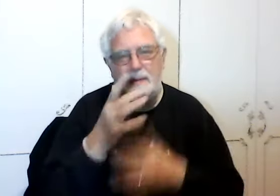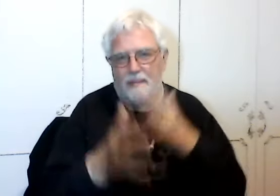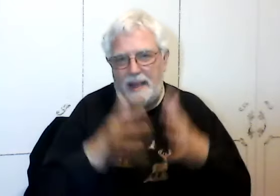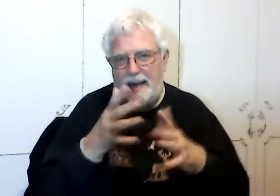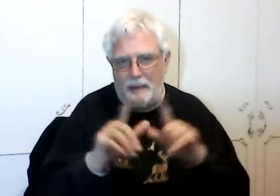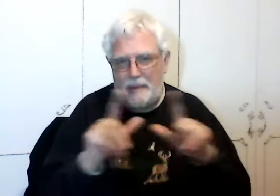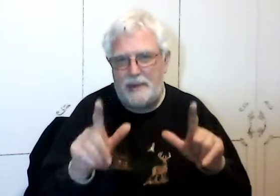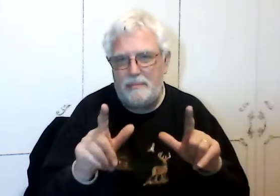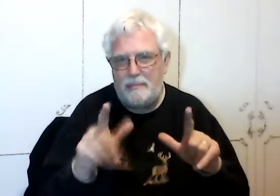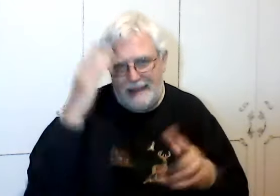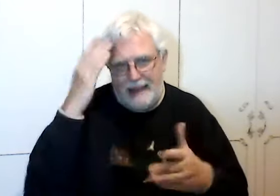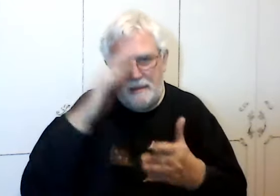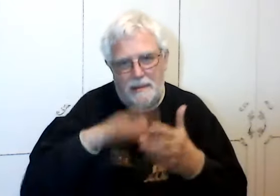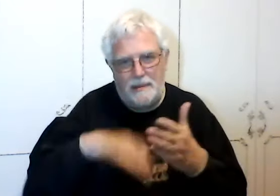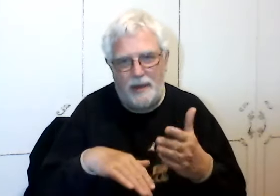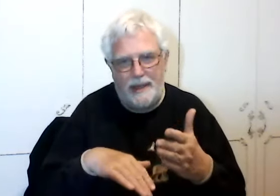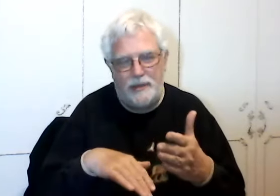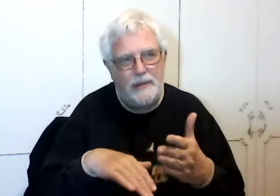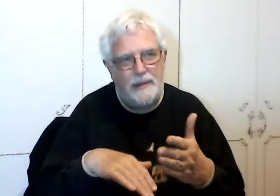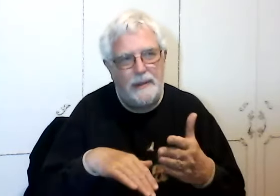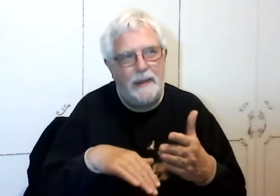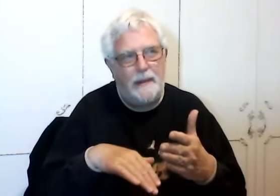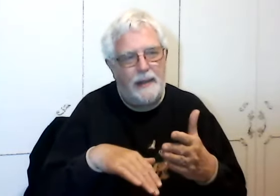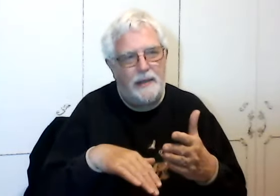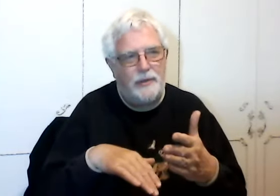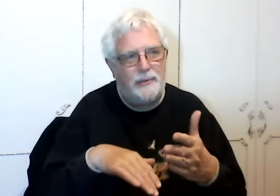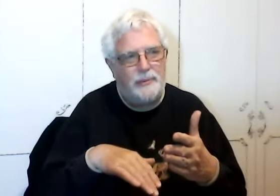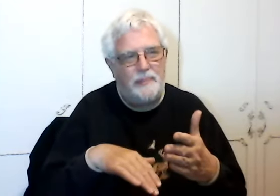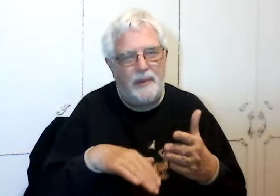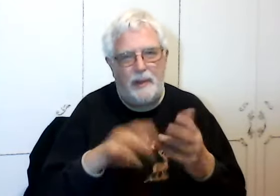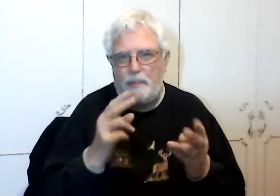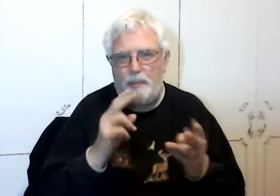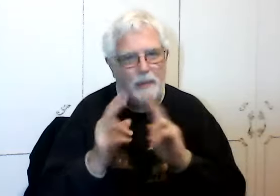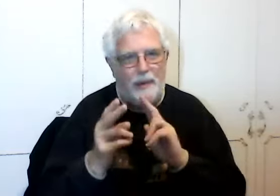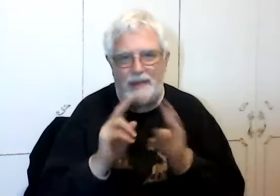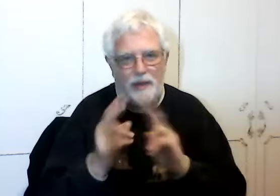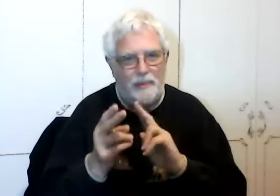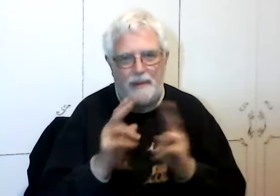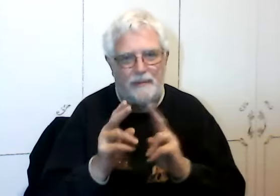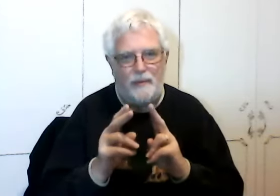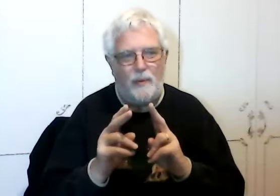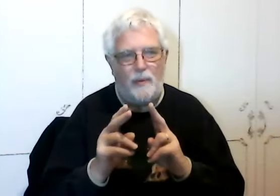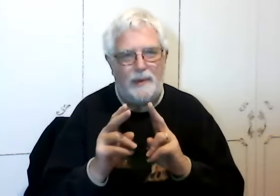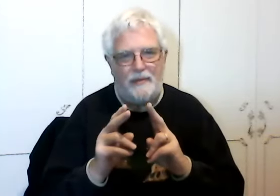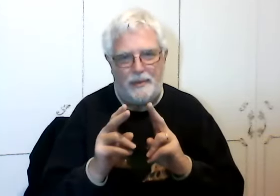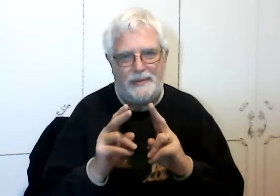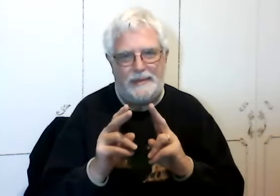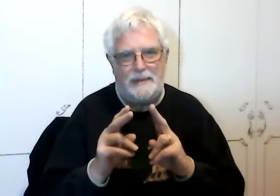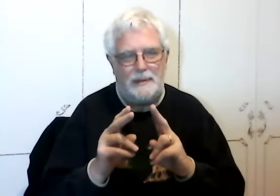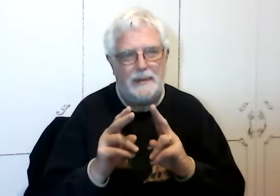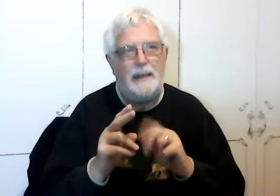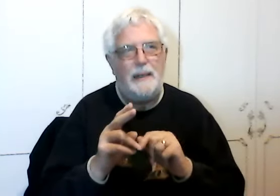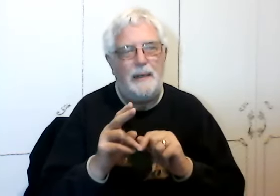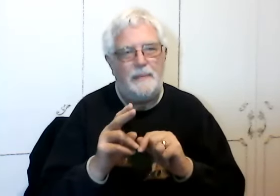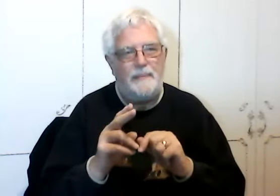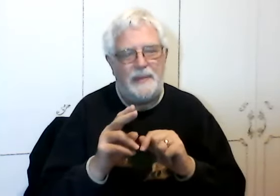sign language skills and knowledge that they can use, but they probably won't interpret for a deaf person. The